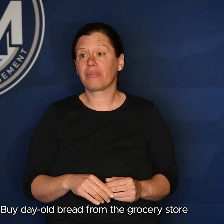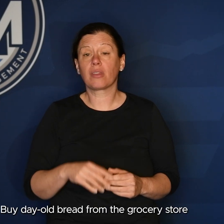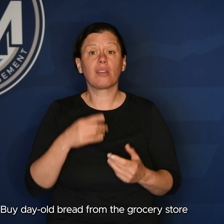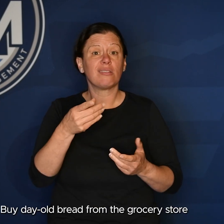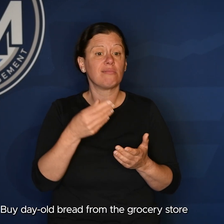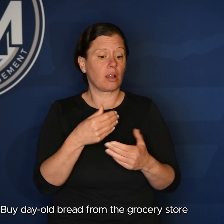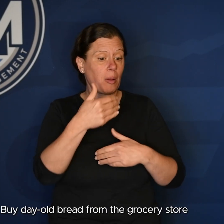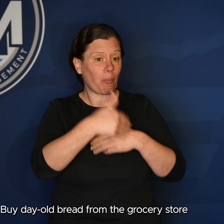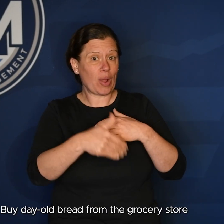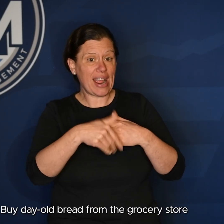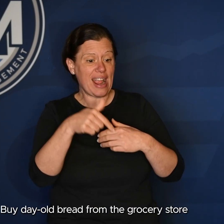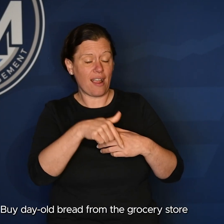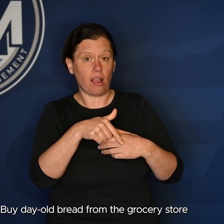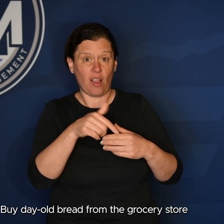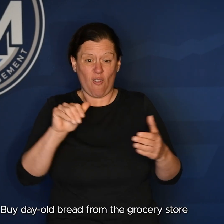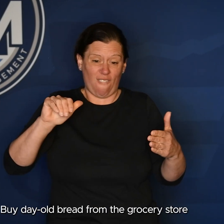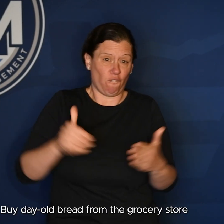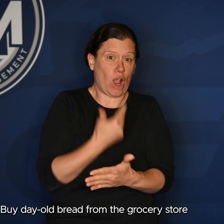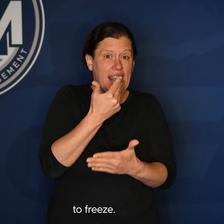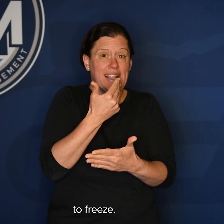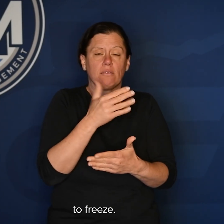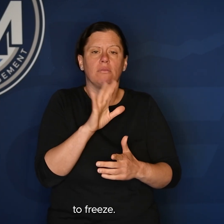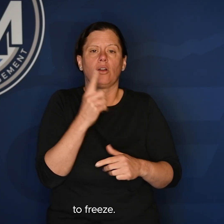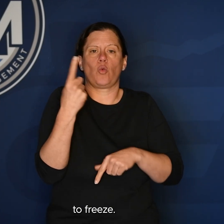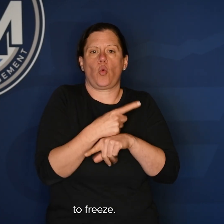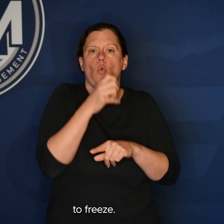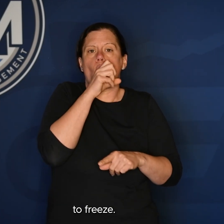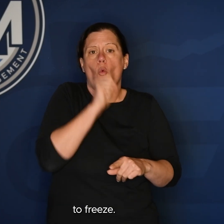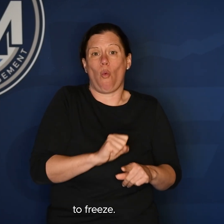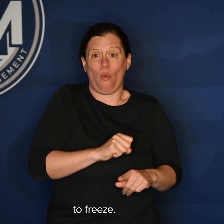Buy day-old bread from the grocery store to freeze.